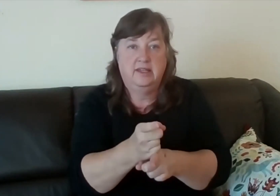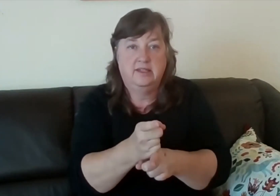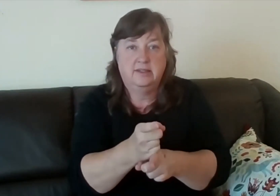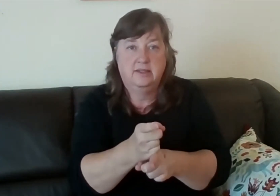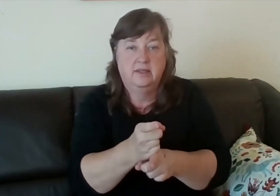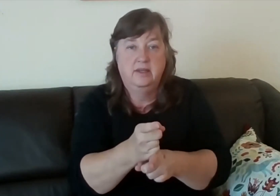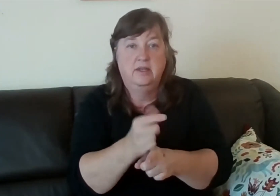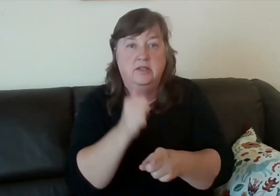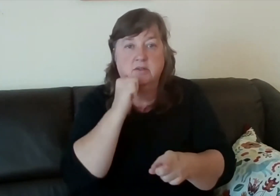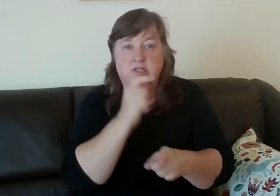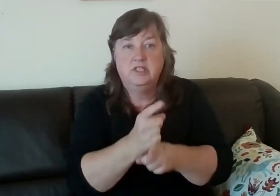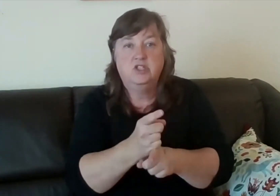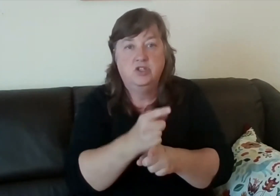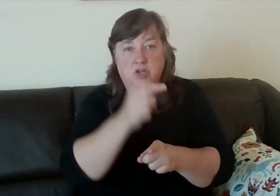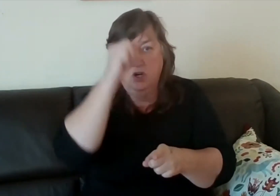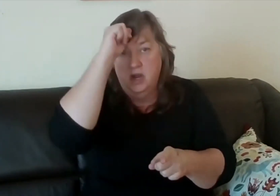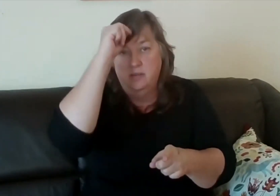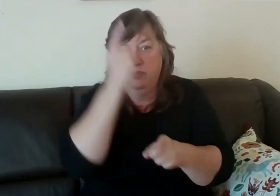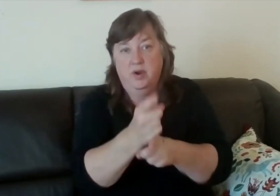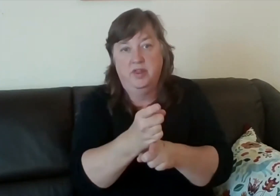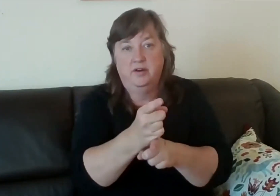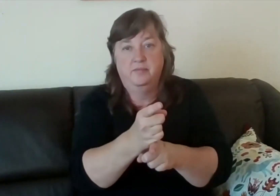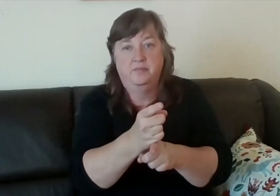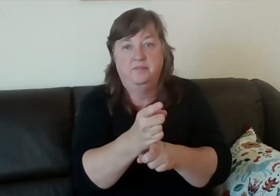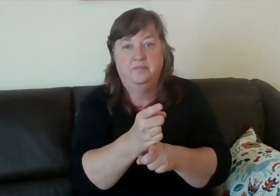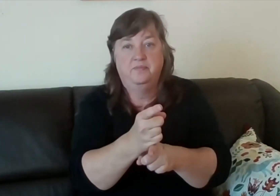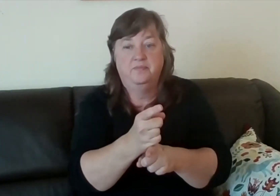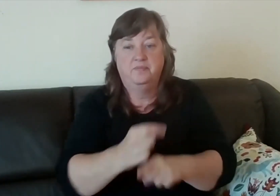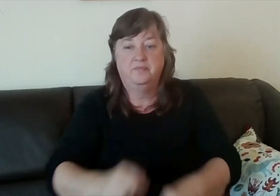this. So sister and brother.